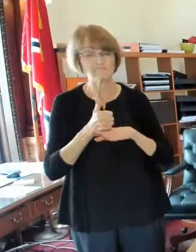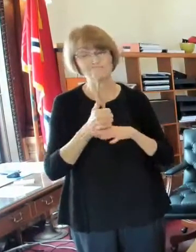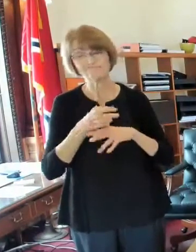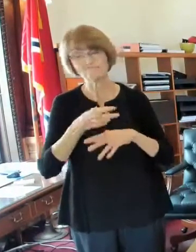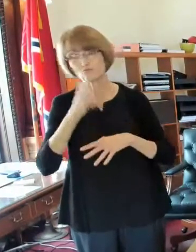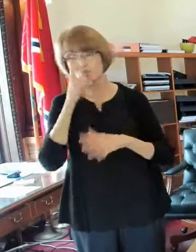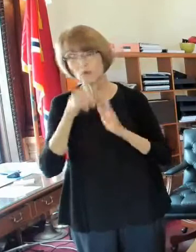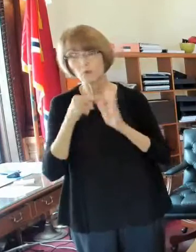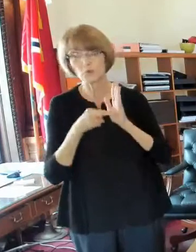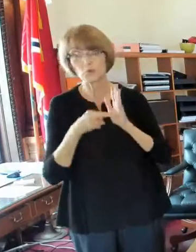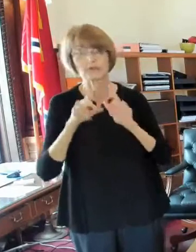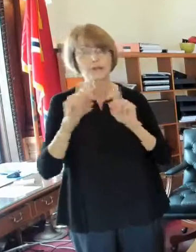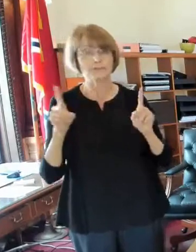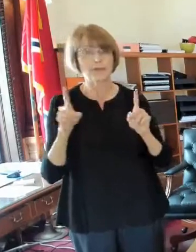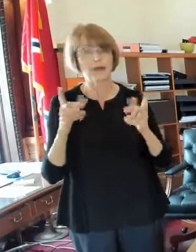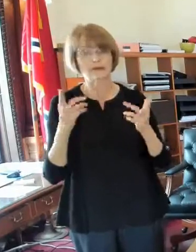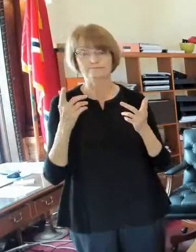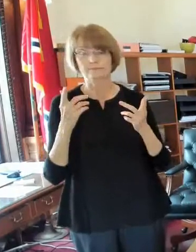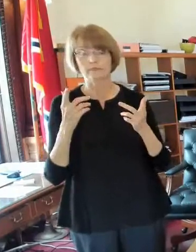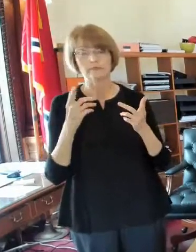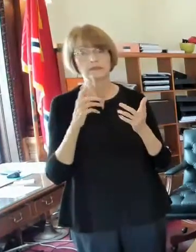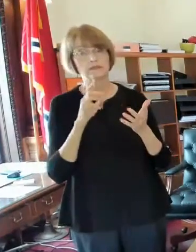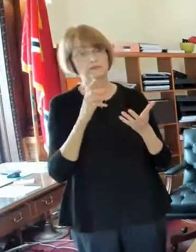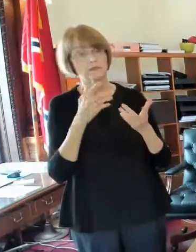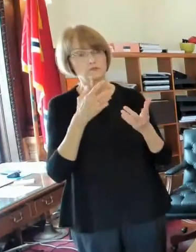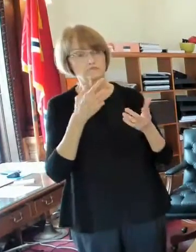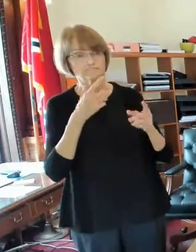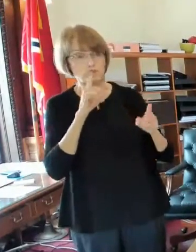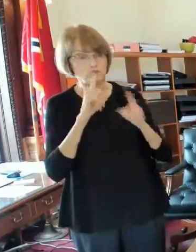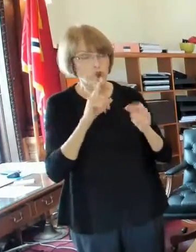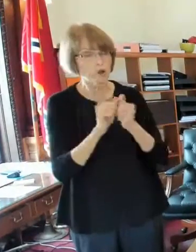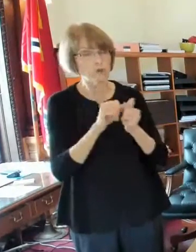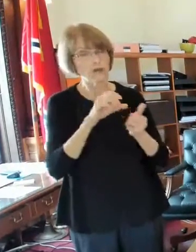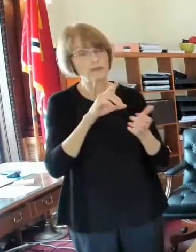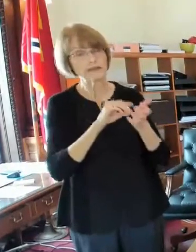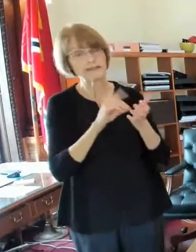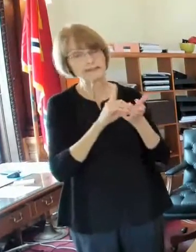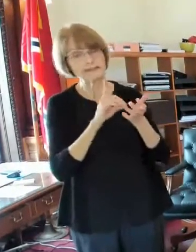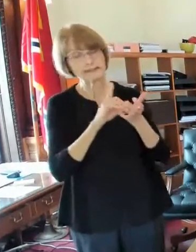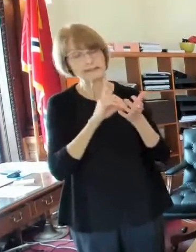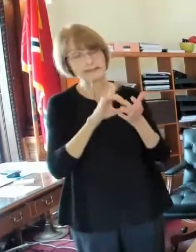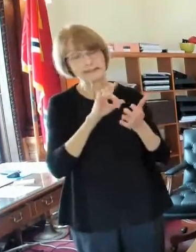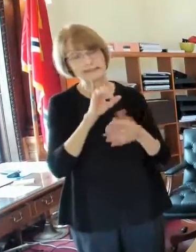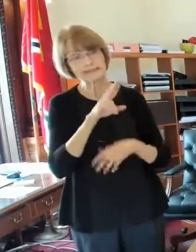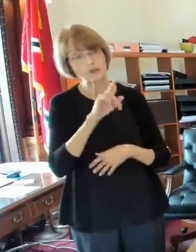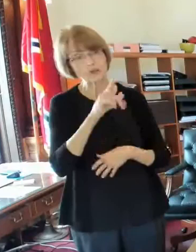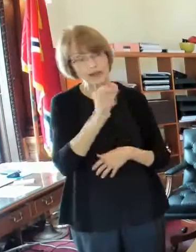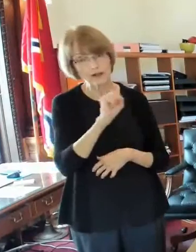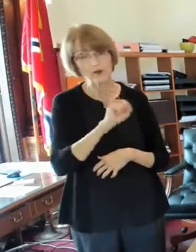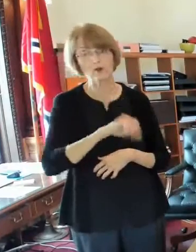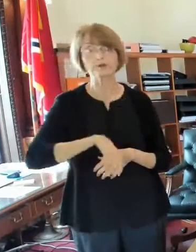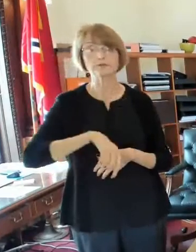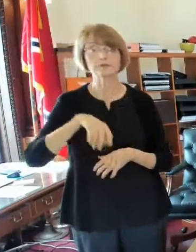conversations with, of course, Dr. Eccles, but also the Pandemic Task Force and other regional health